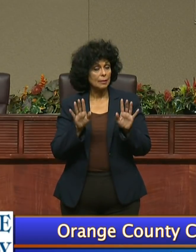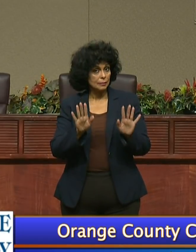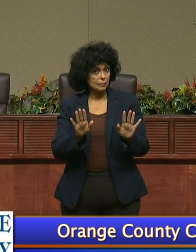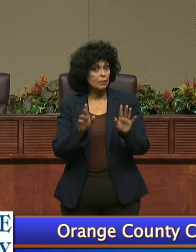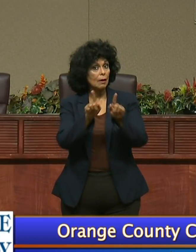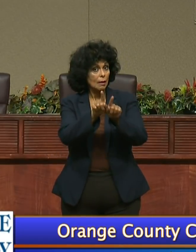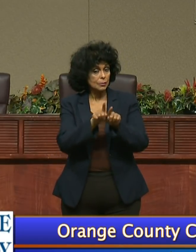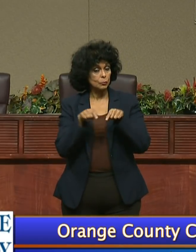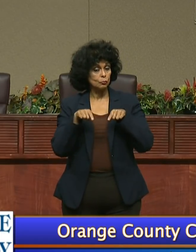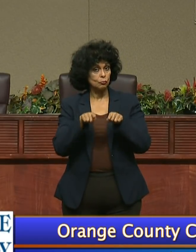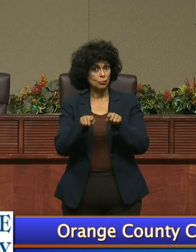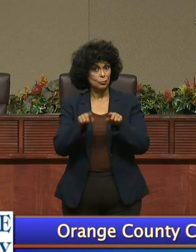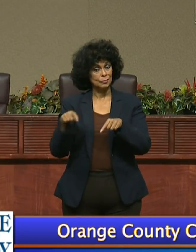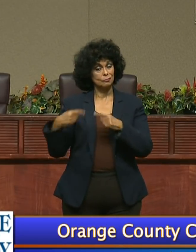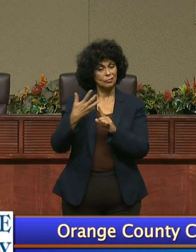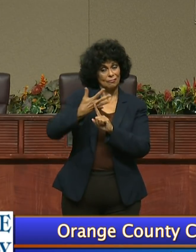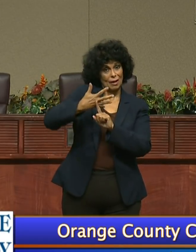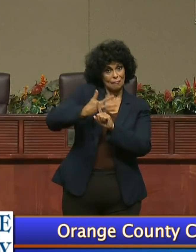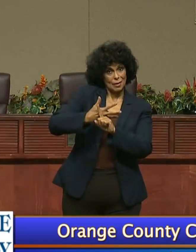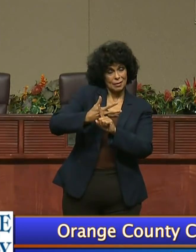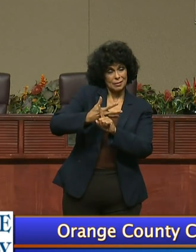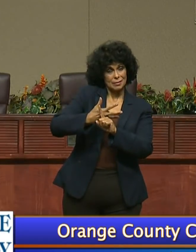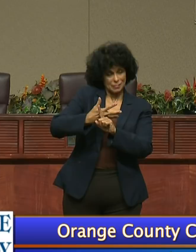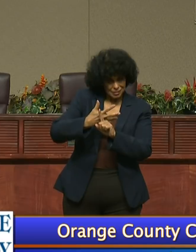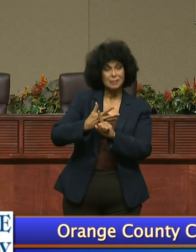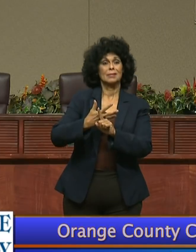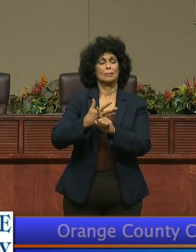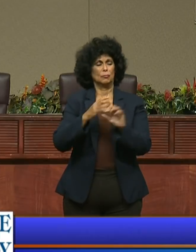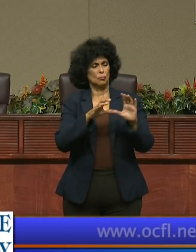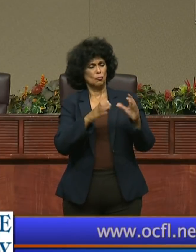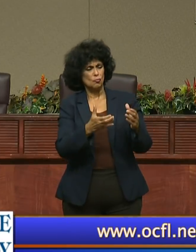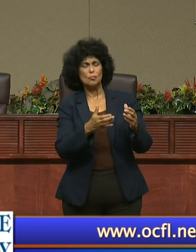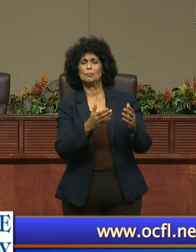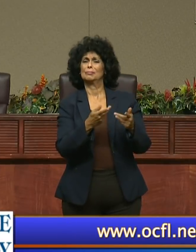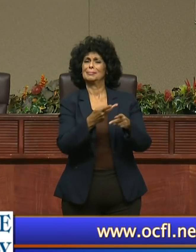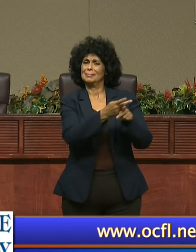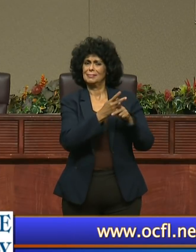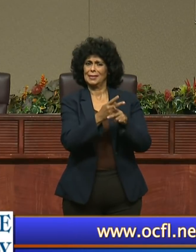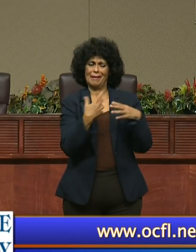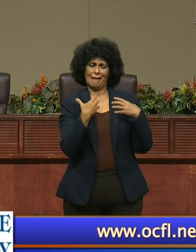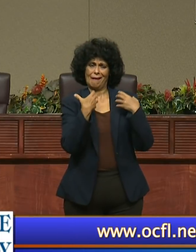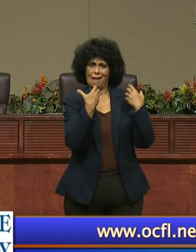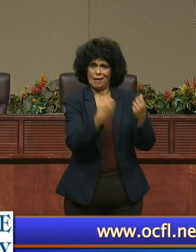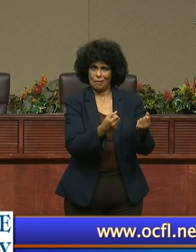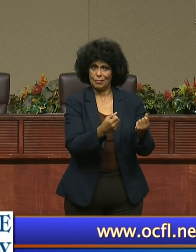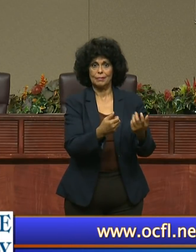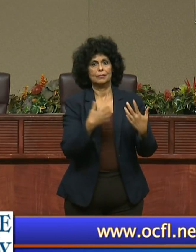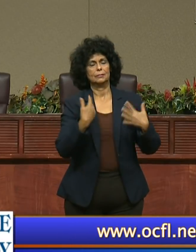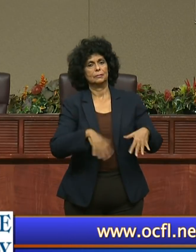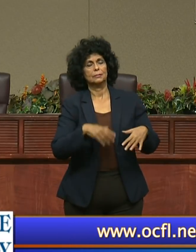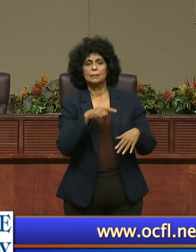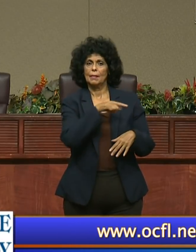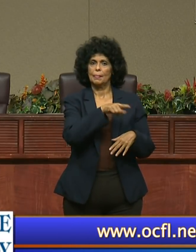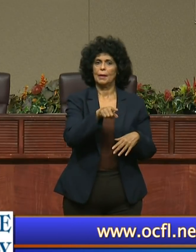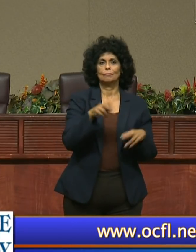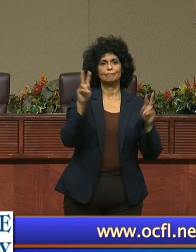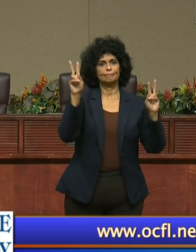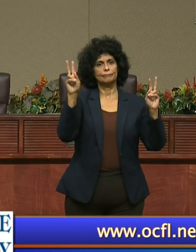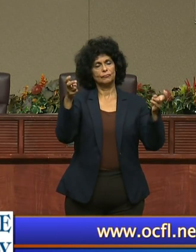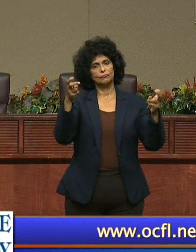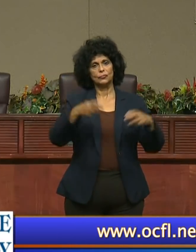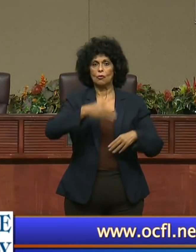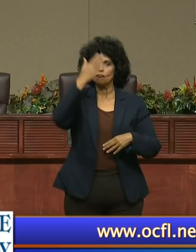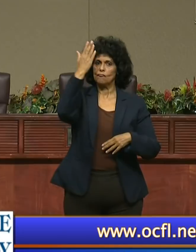5 months, our healthcare workers have really been serving on the front lines, and